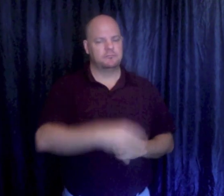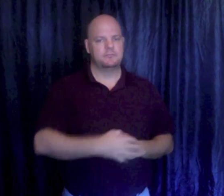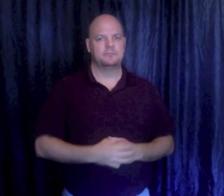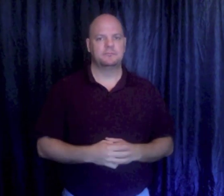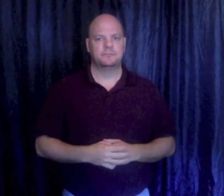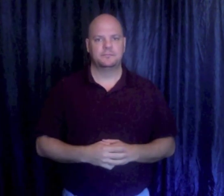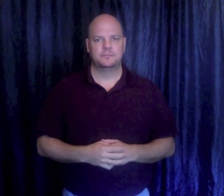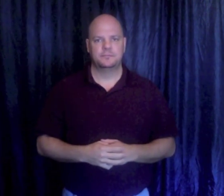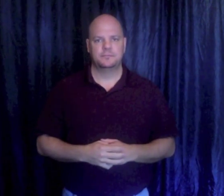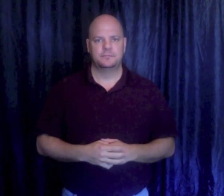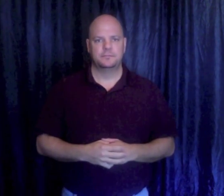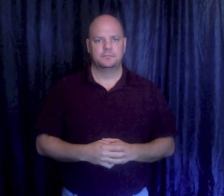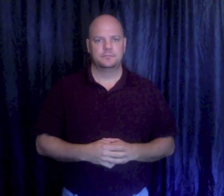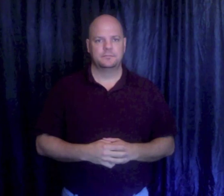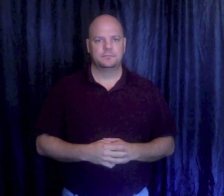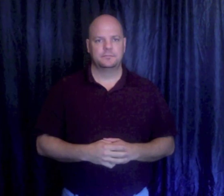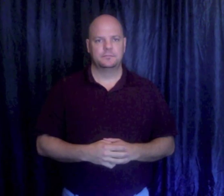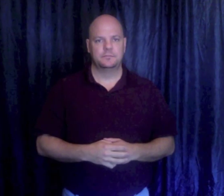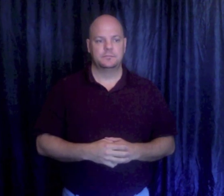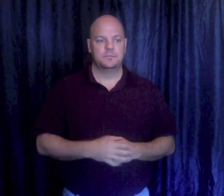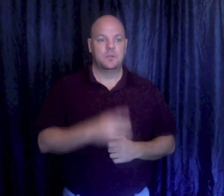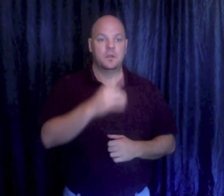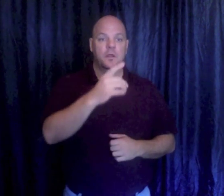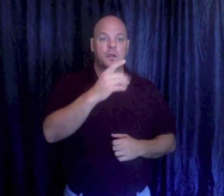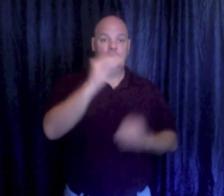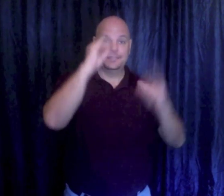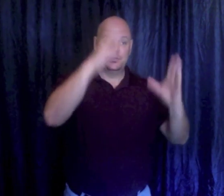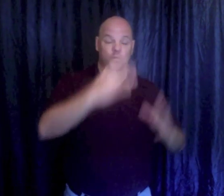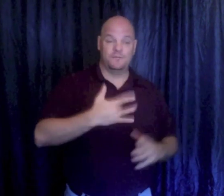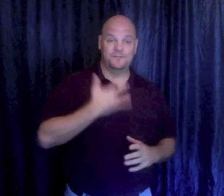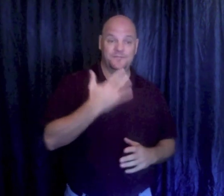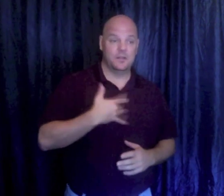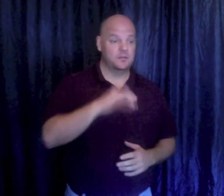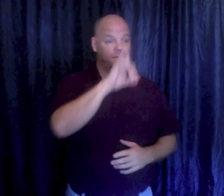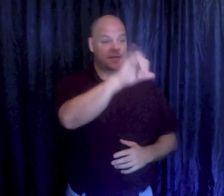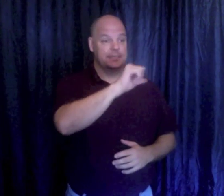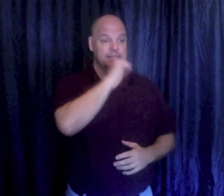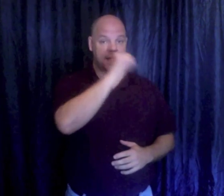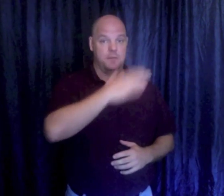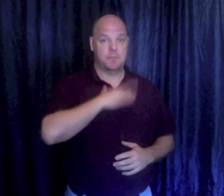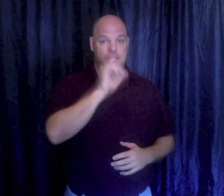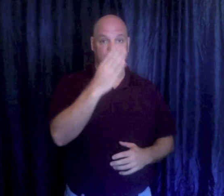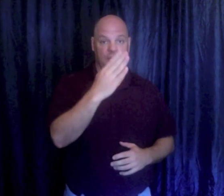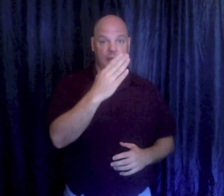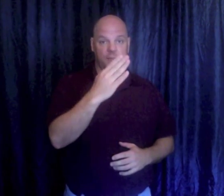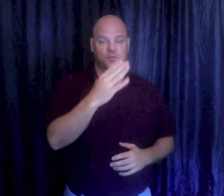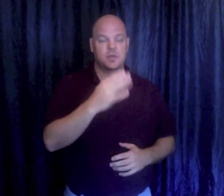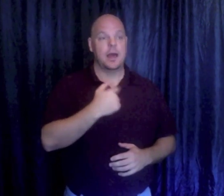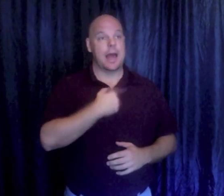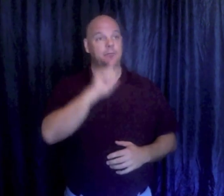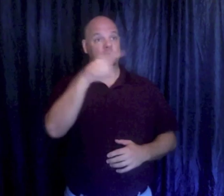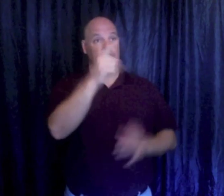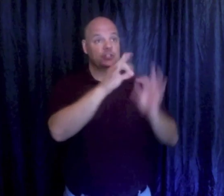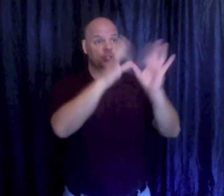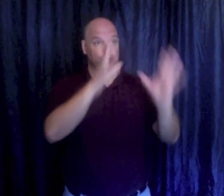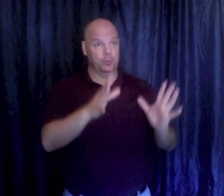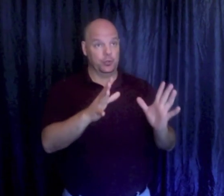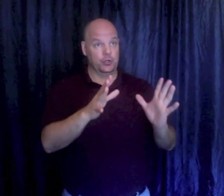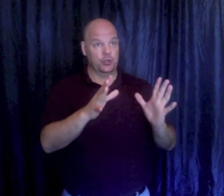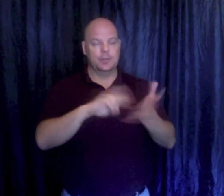what they're going to hear is, that's not my job. When we say I'm just the interpreter, what we mean is, the interpreting